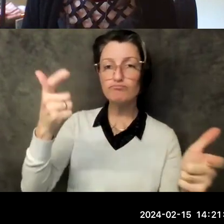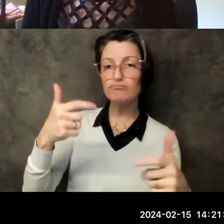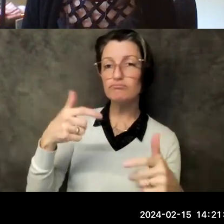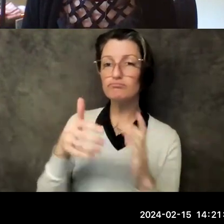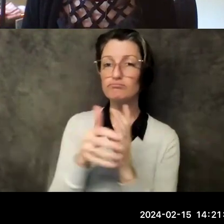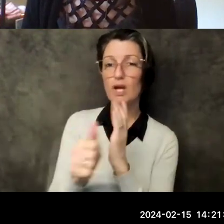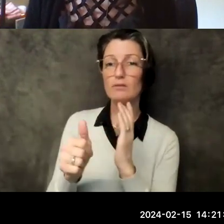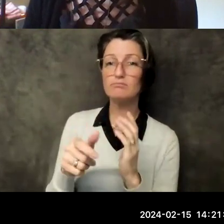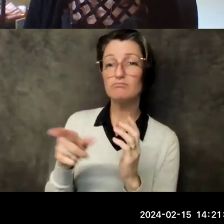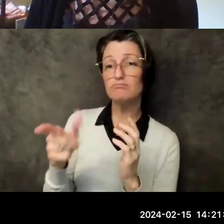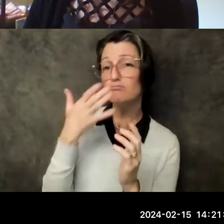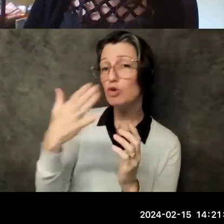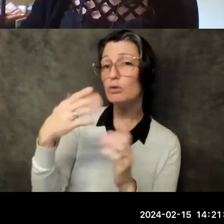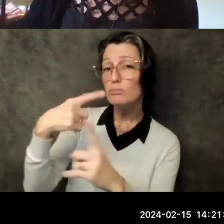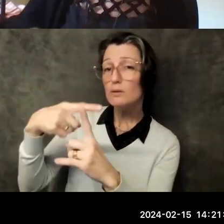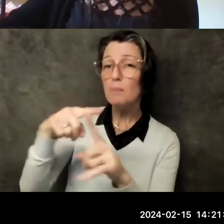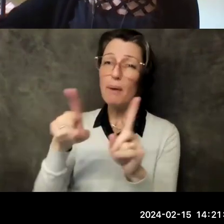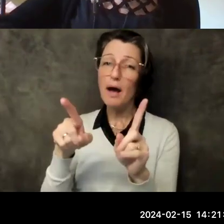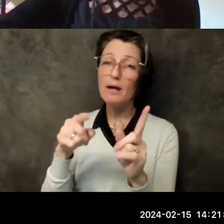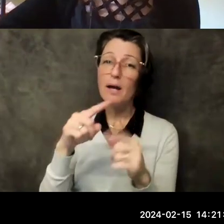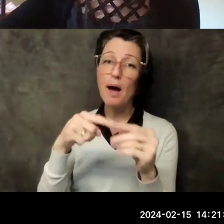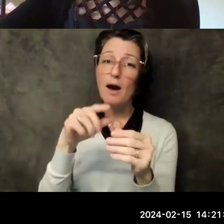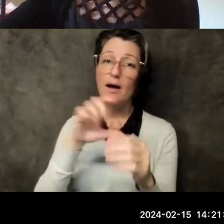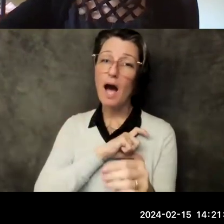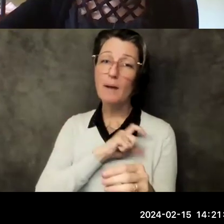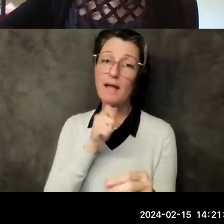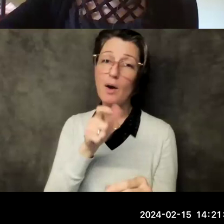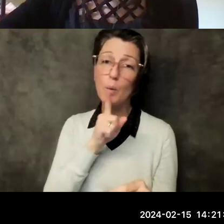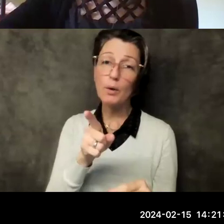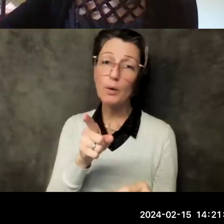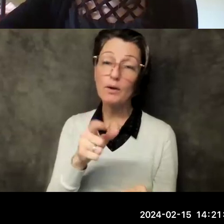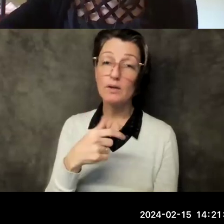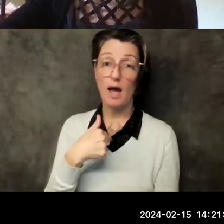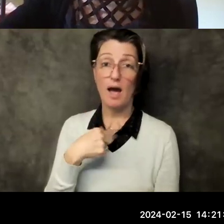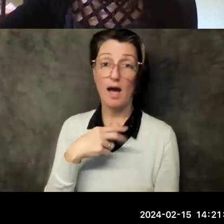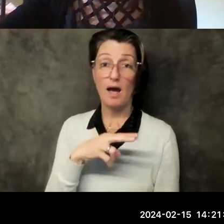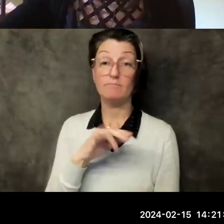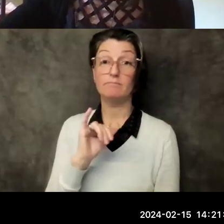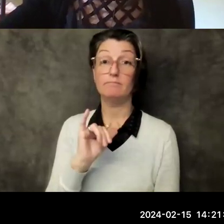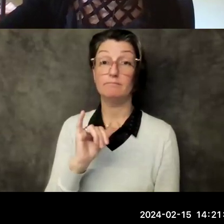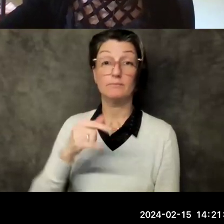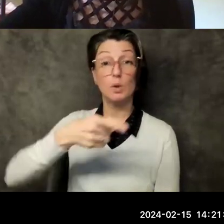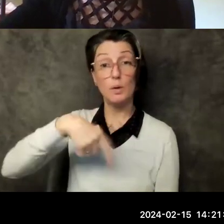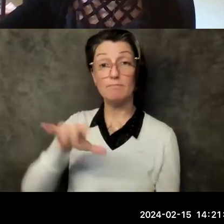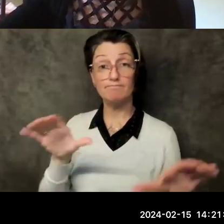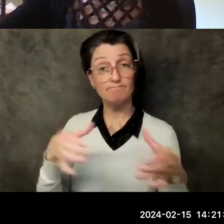section, that's really not realistic. Well, of course we had to break it down, and